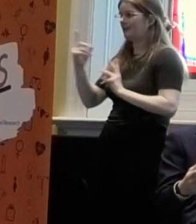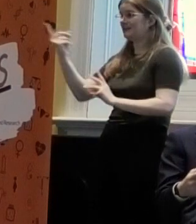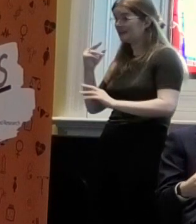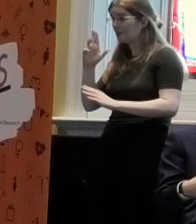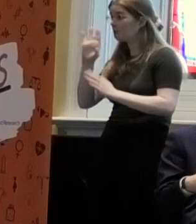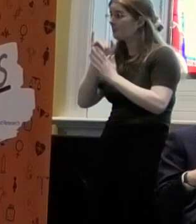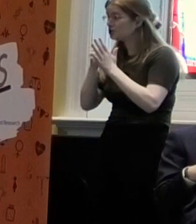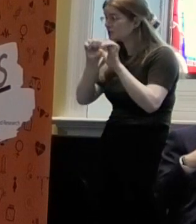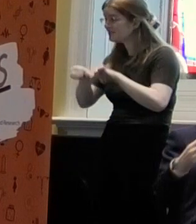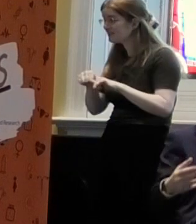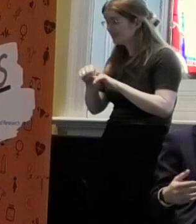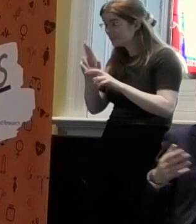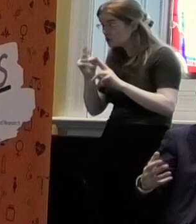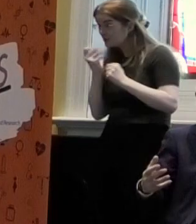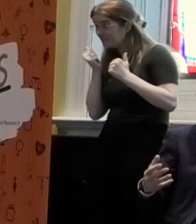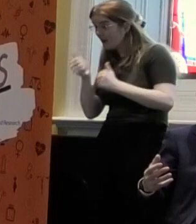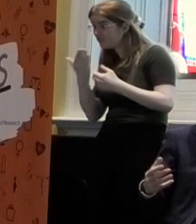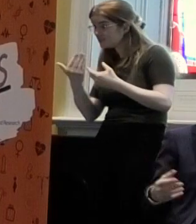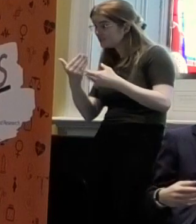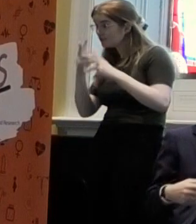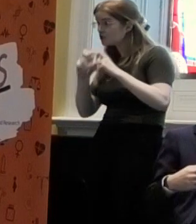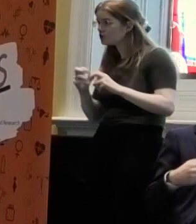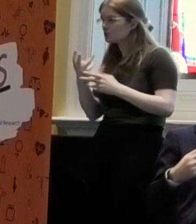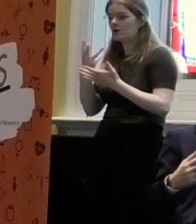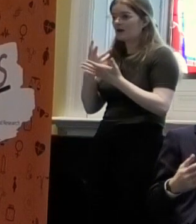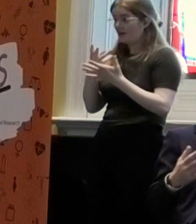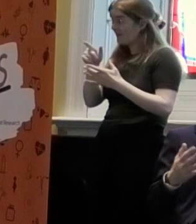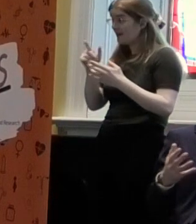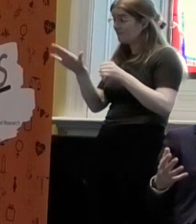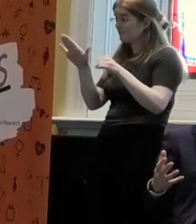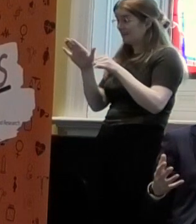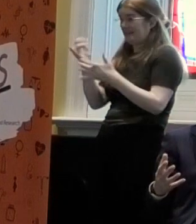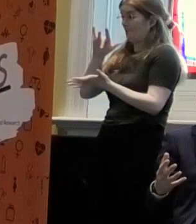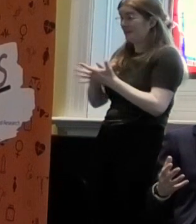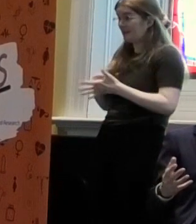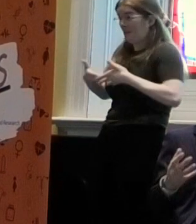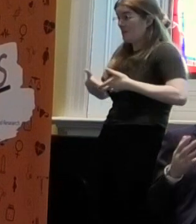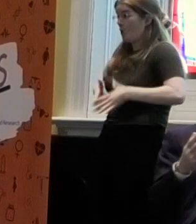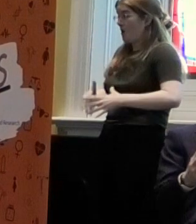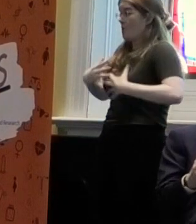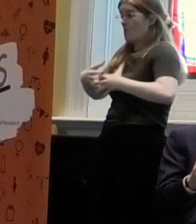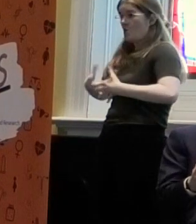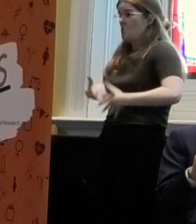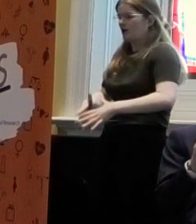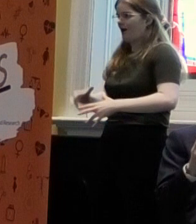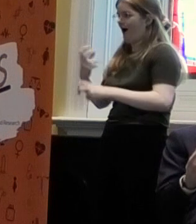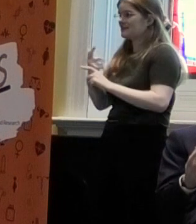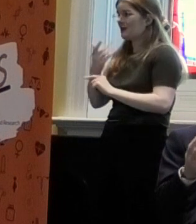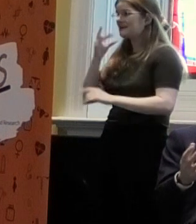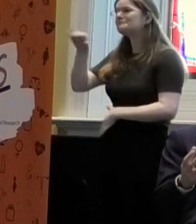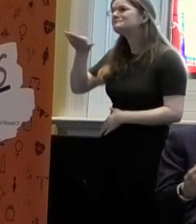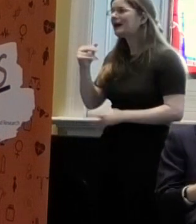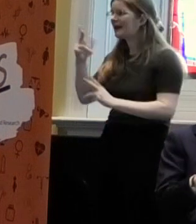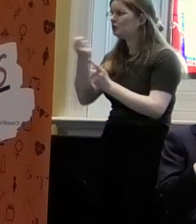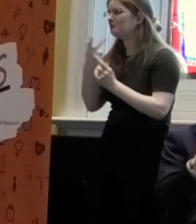approach a patient for informed decision making if they're literally in the throes of labor? Yet at the same time, it's a group